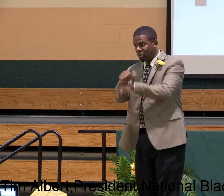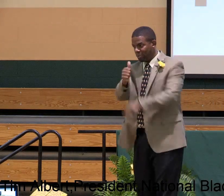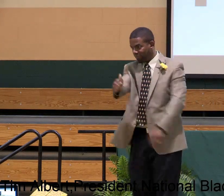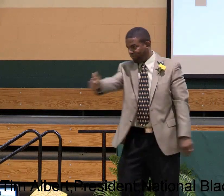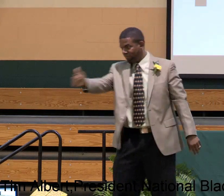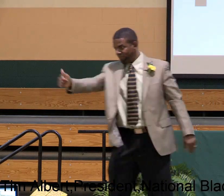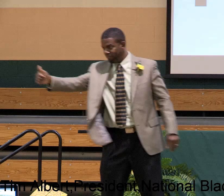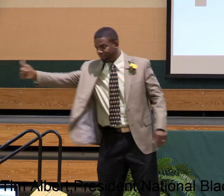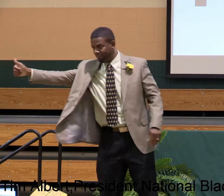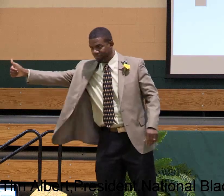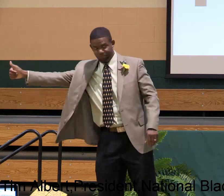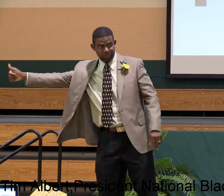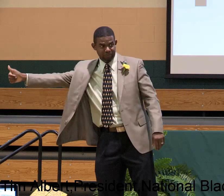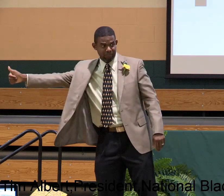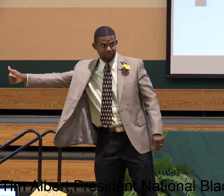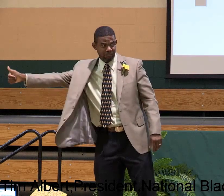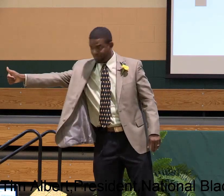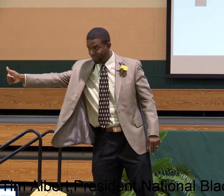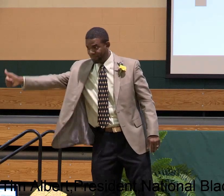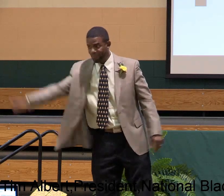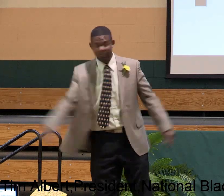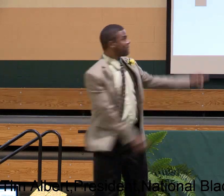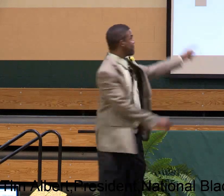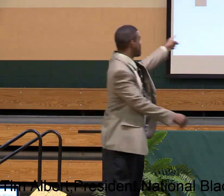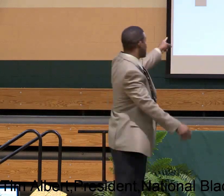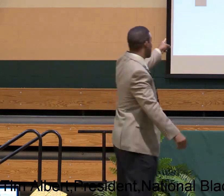don't help them. Make them do the homework themselves, right?